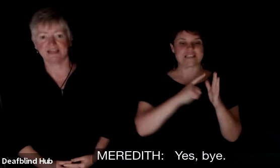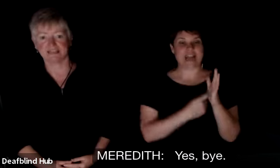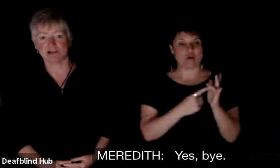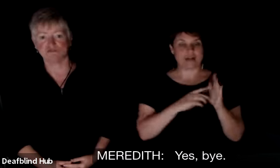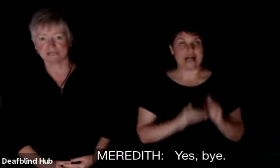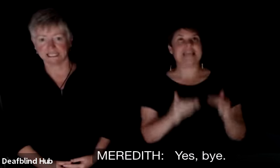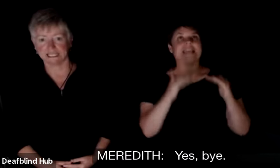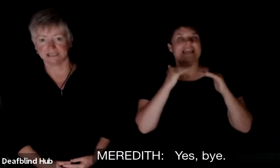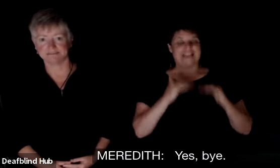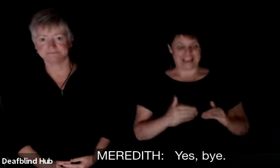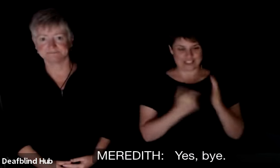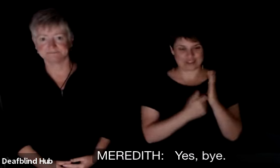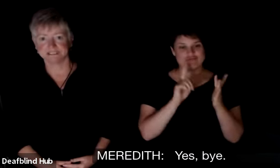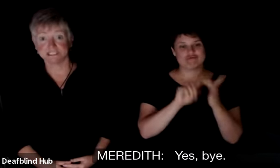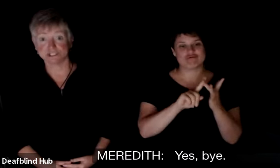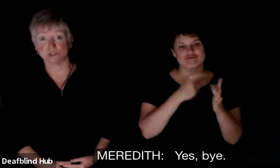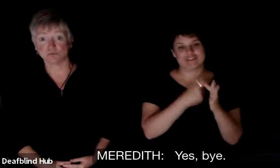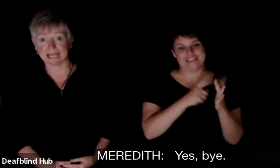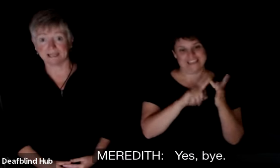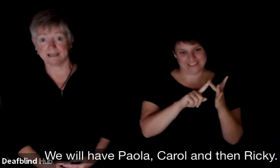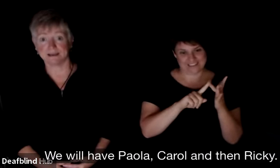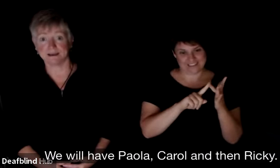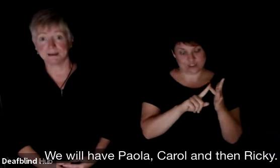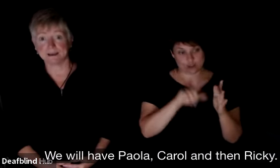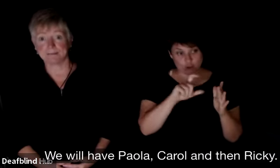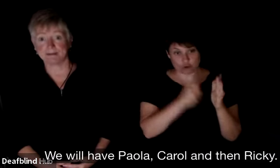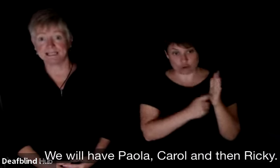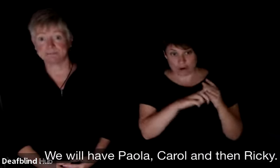Ricky. So, Craig, can you bring Paola across?